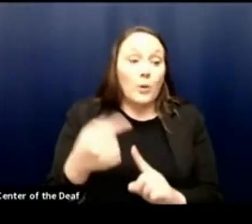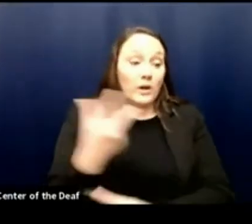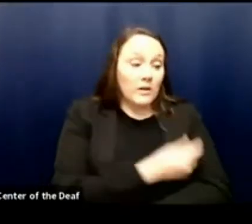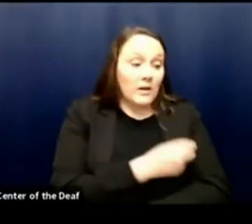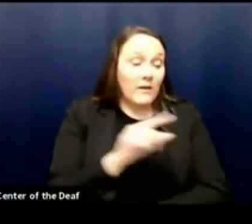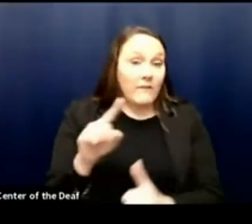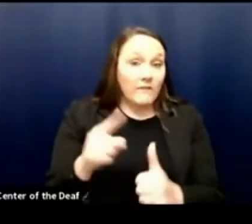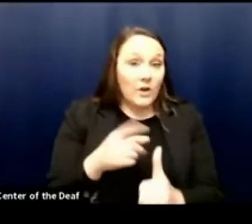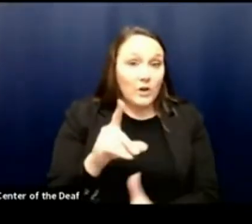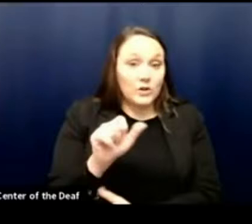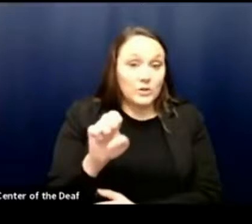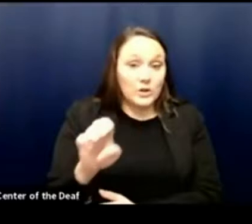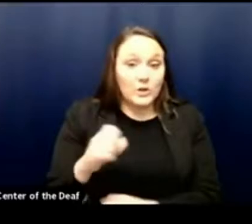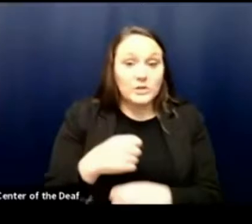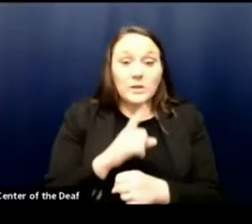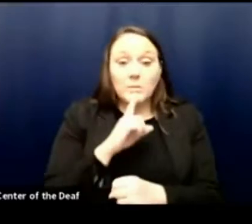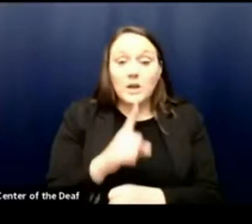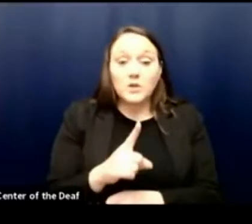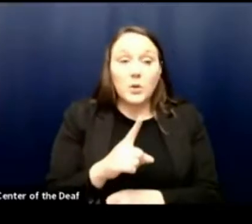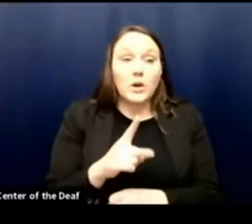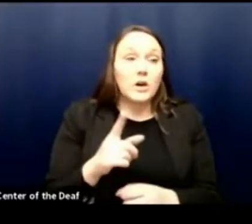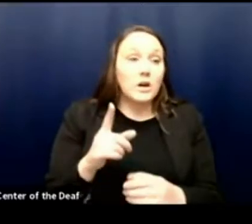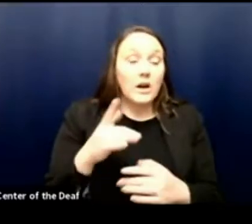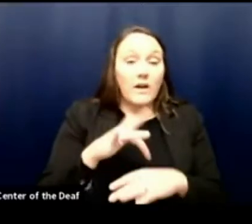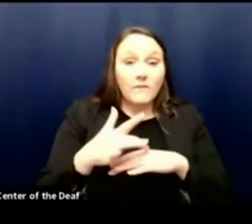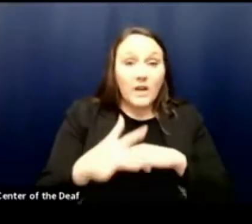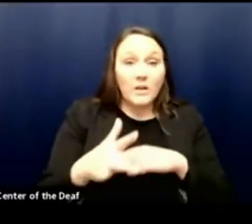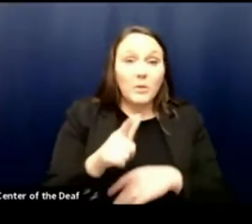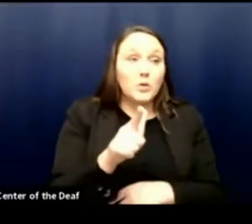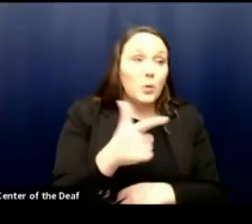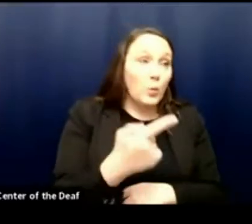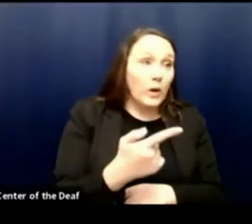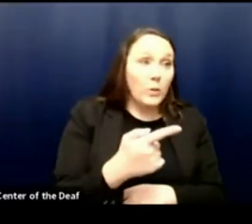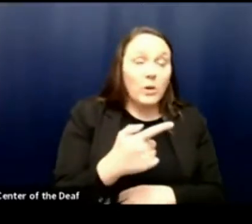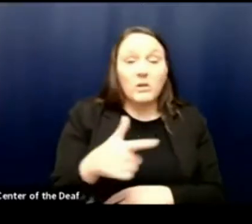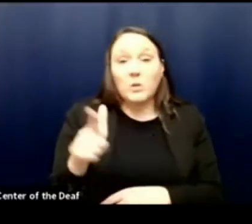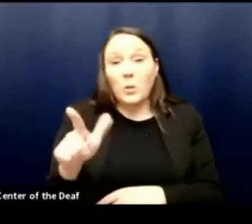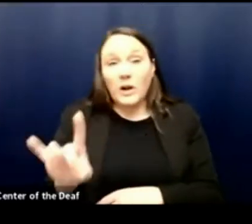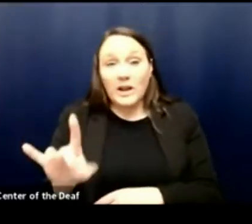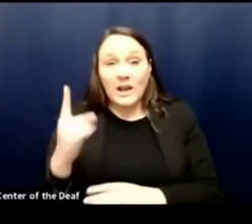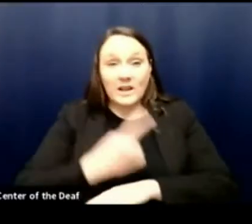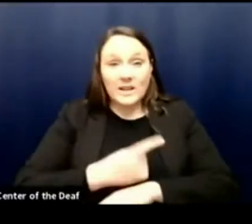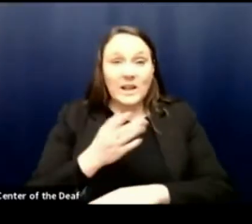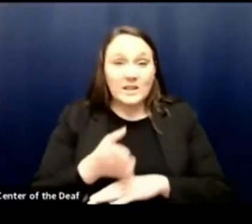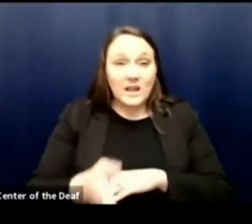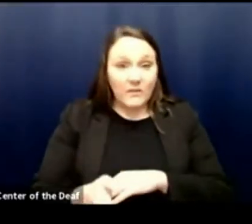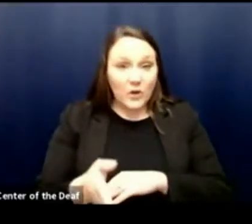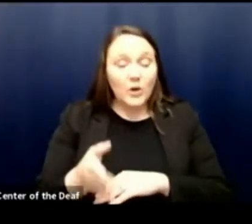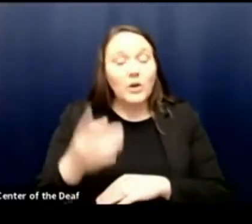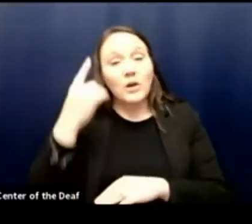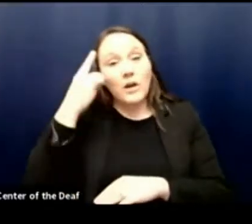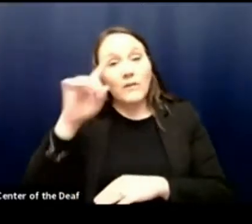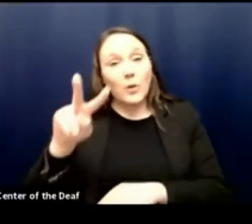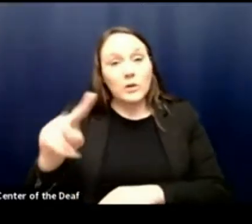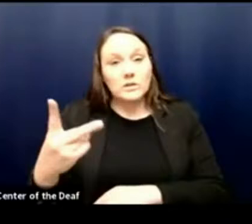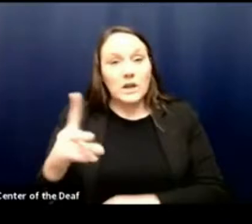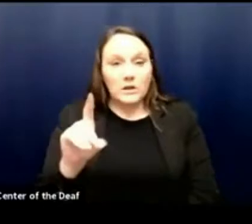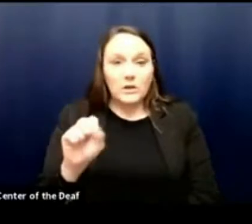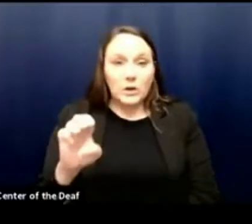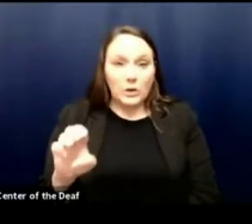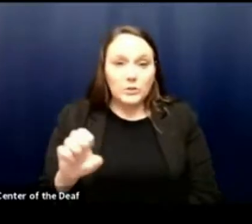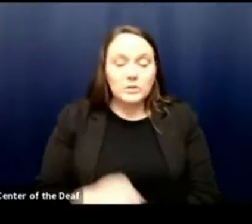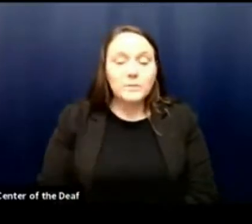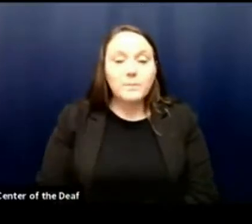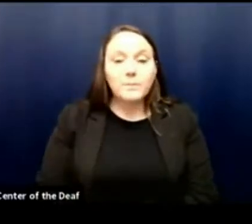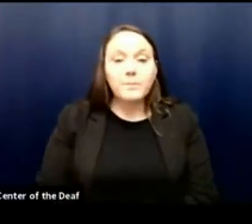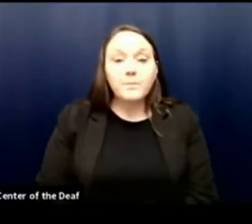available 21 or 28 days later to receive your second dose, depending on which vaccine you receive.